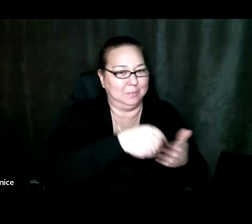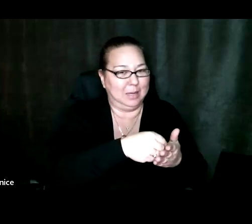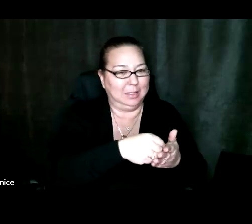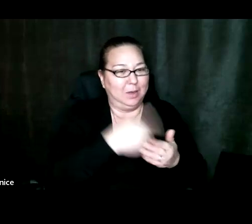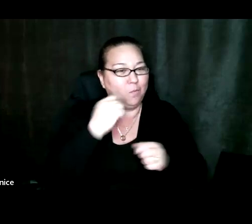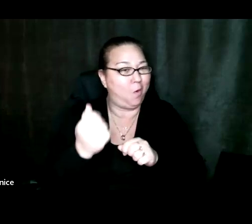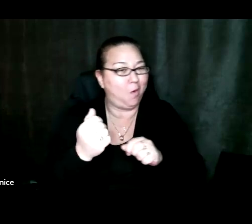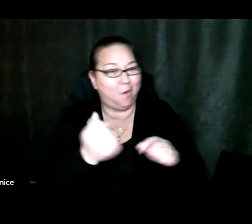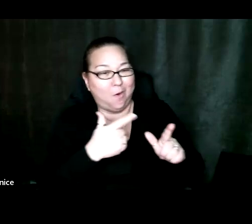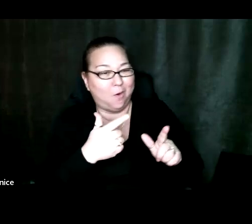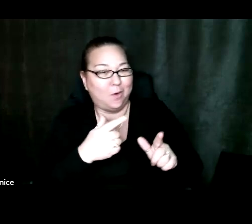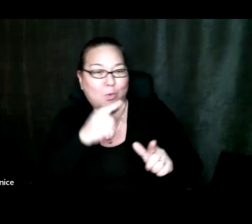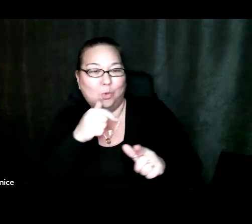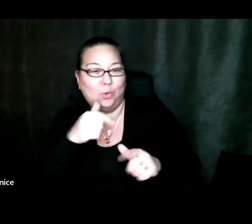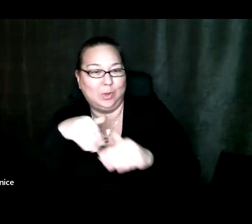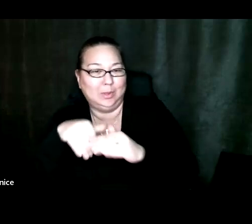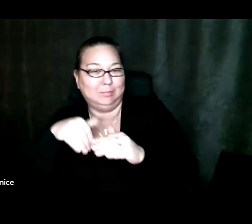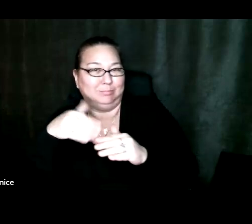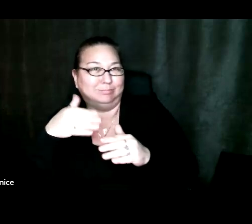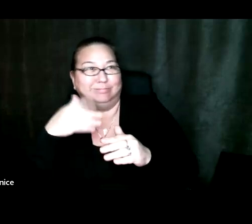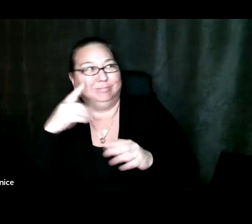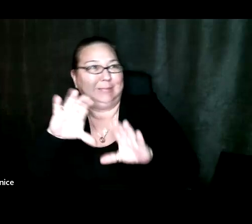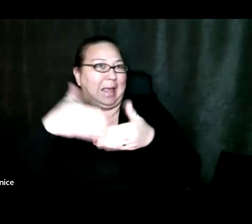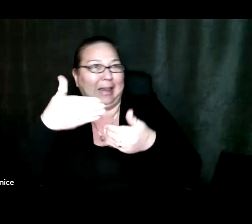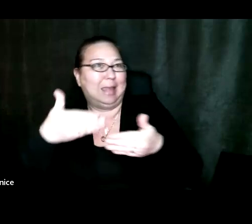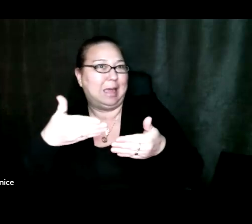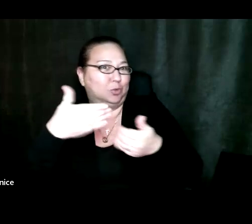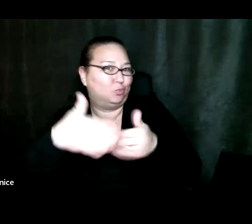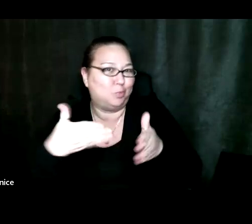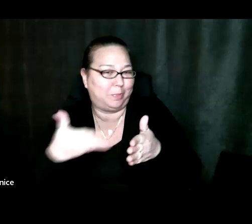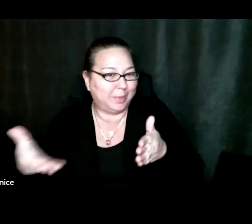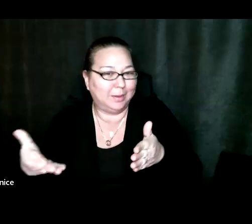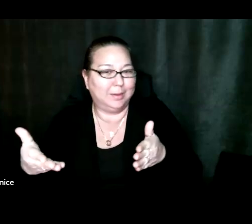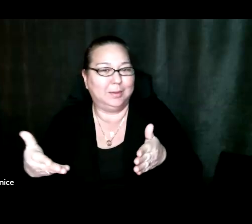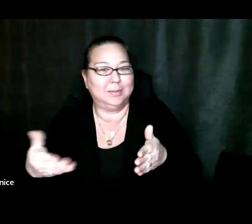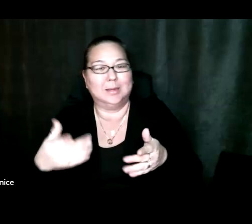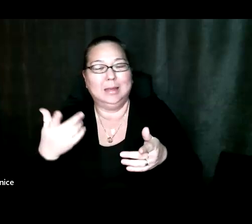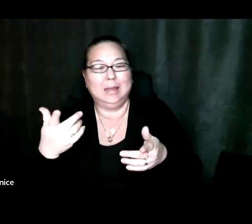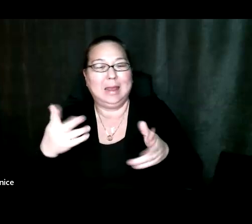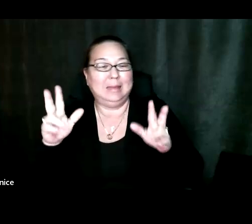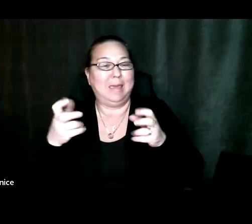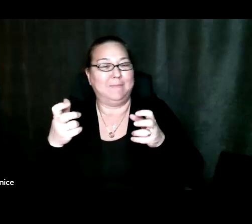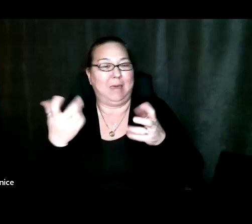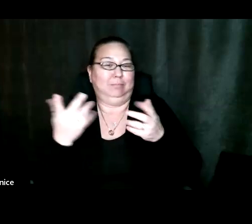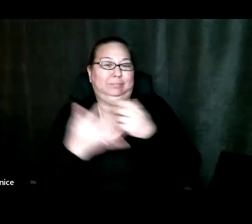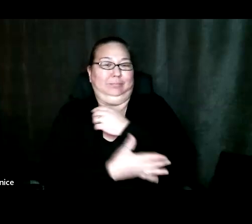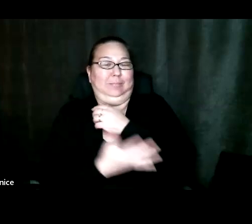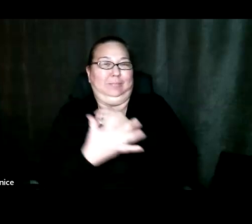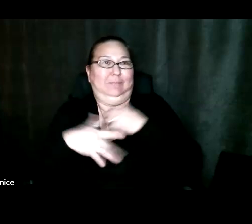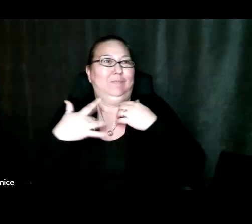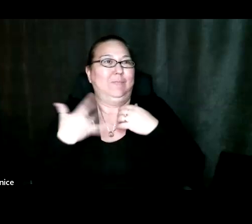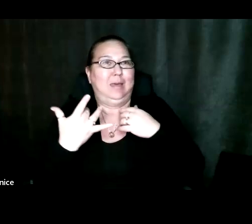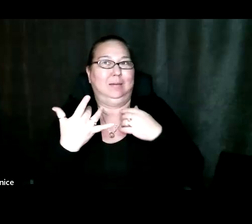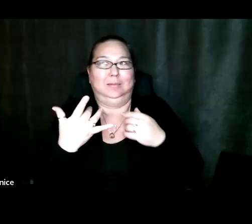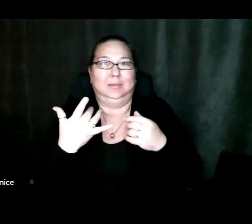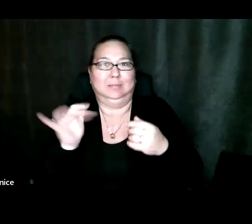per pupil that felt poor relative to some other schools that felt quote unquote rich, but had a much lower dollar per